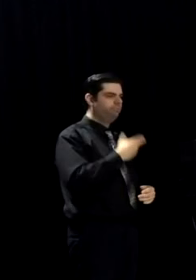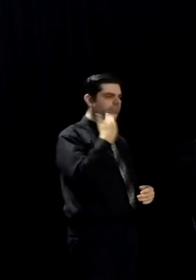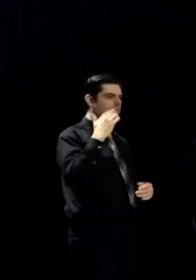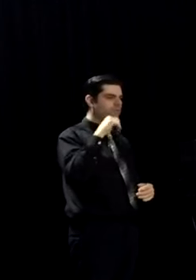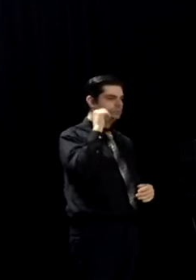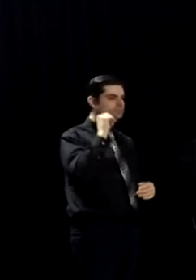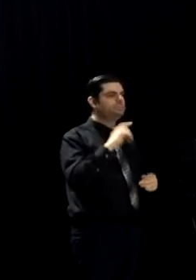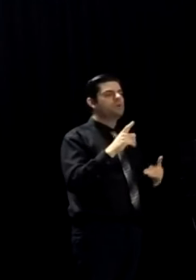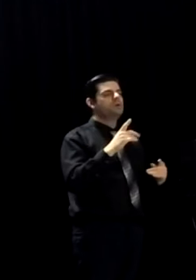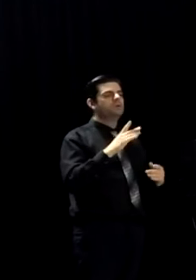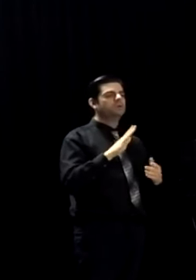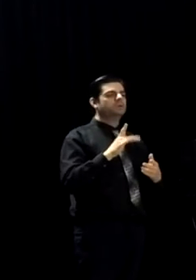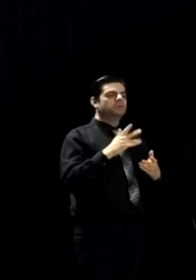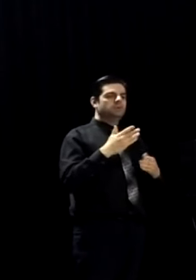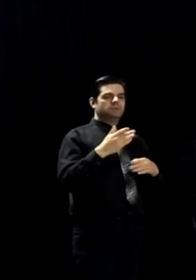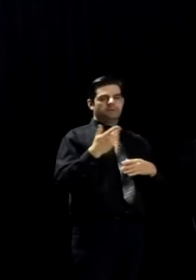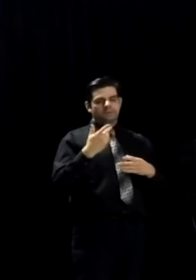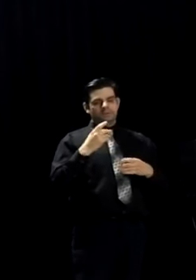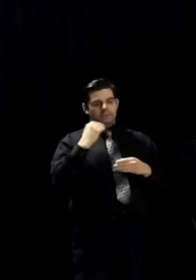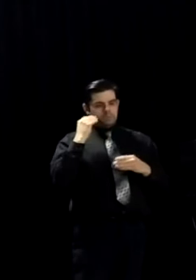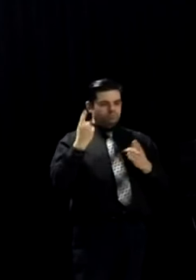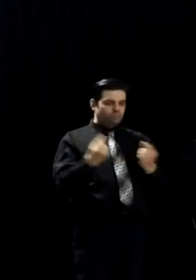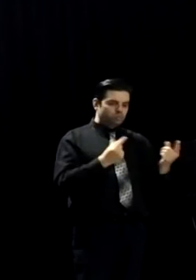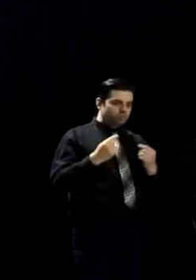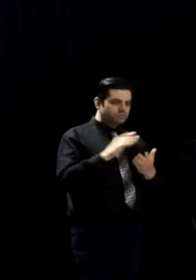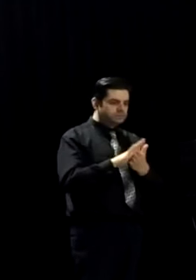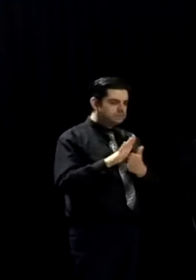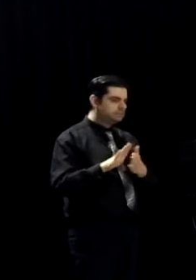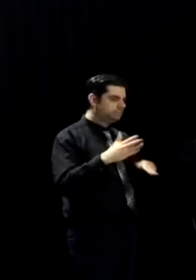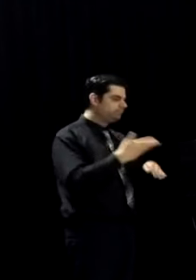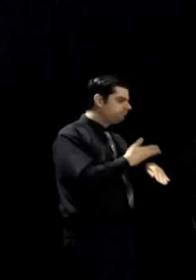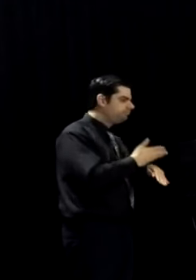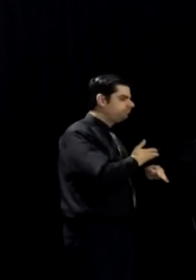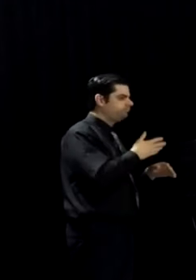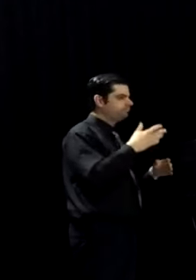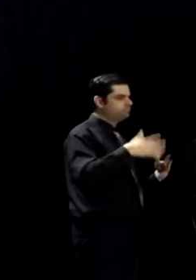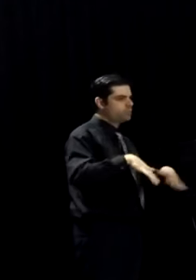house in a safe way, taking a walk.